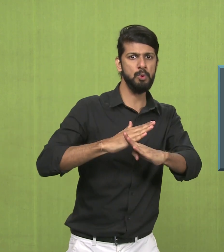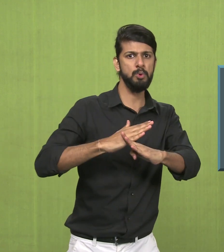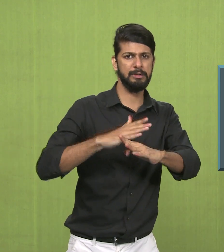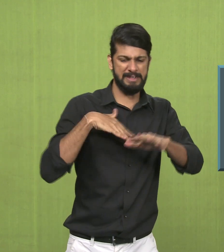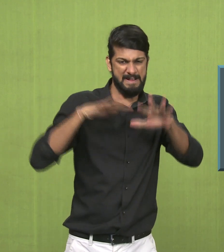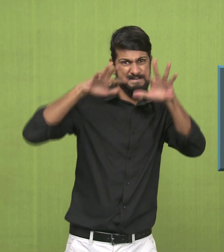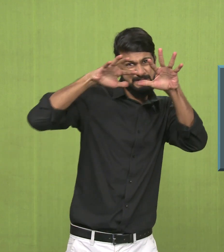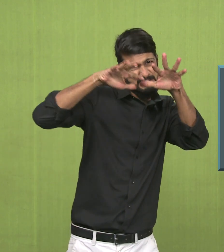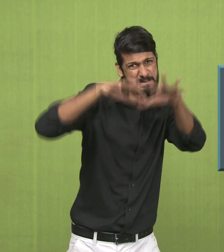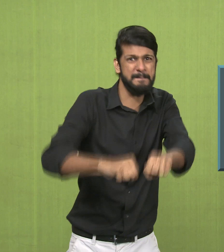wanted to protect Sita